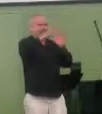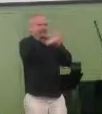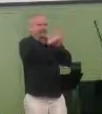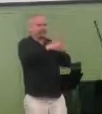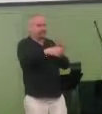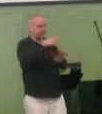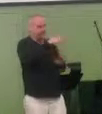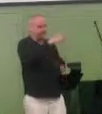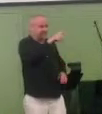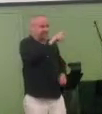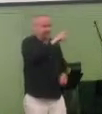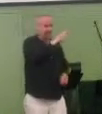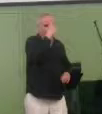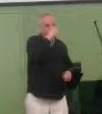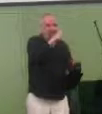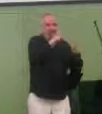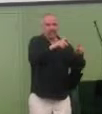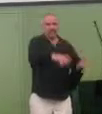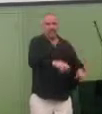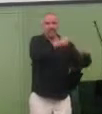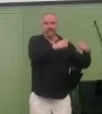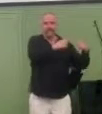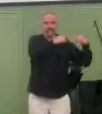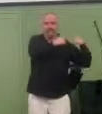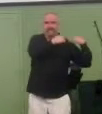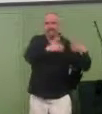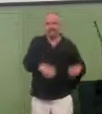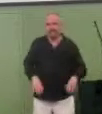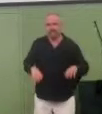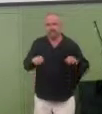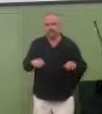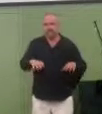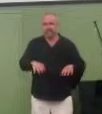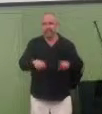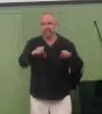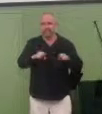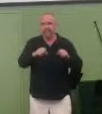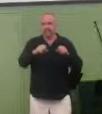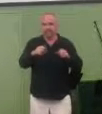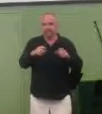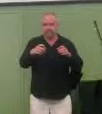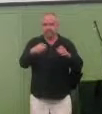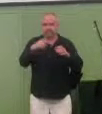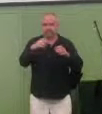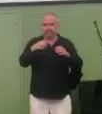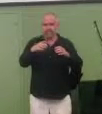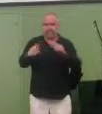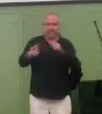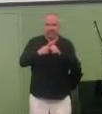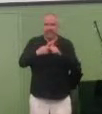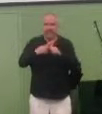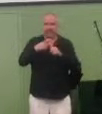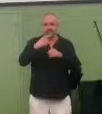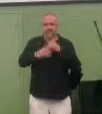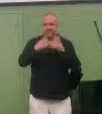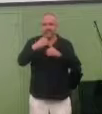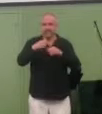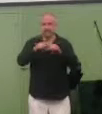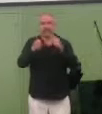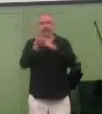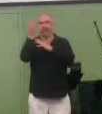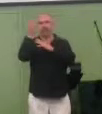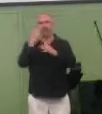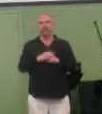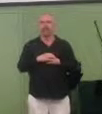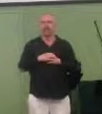passionate transmitter of the FTM experience. The one to break through. Lou Sullivan was incredibly